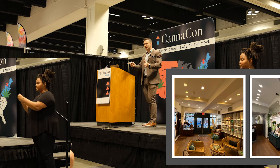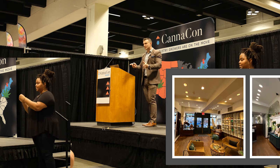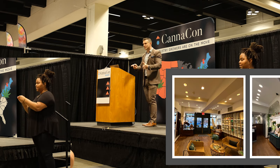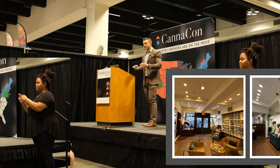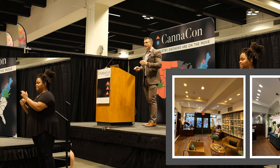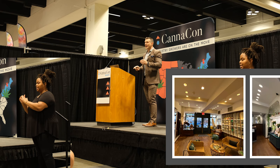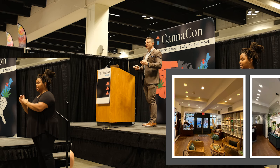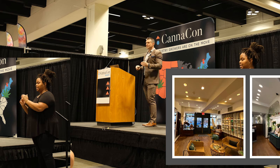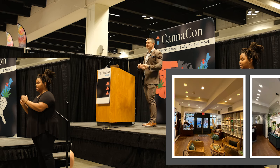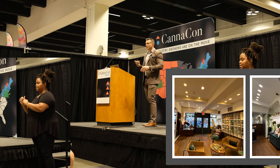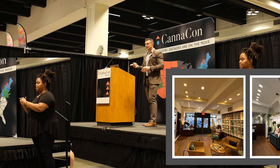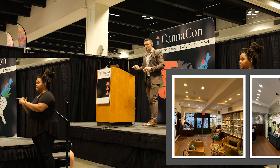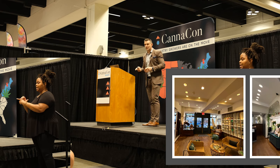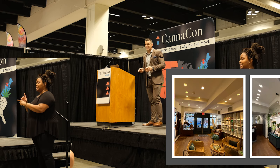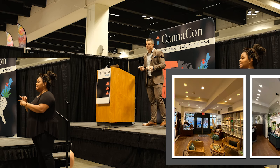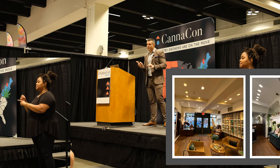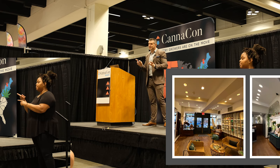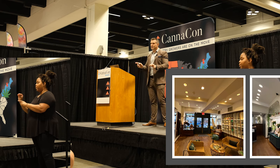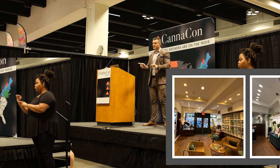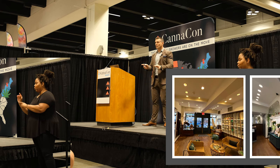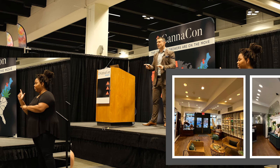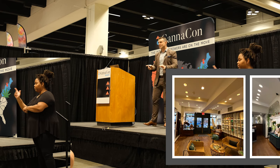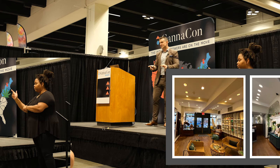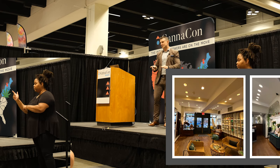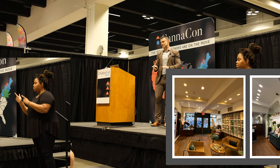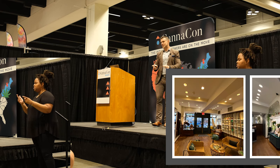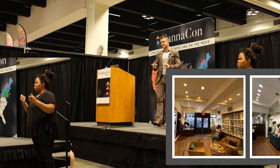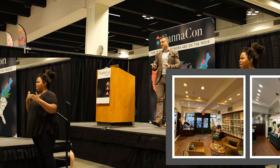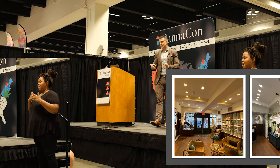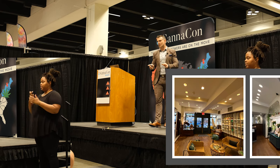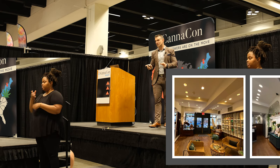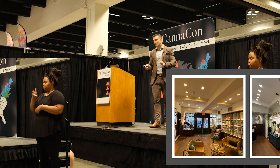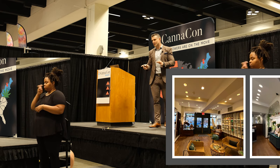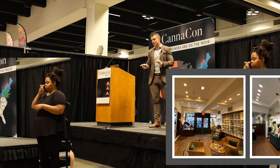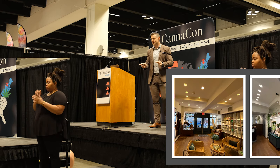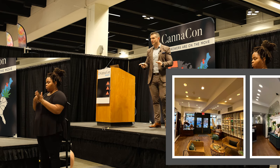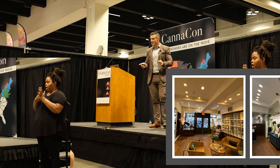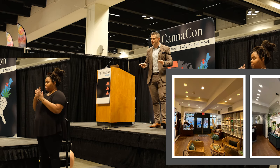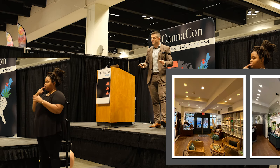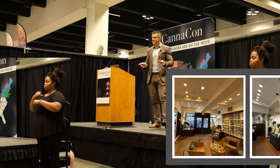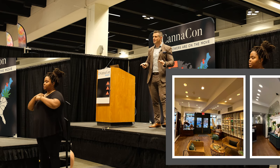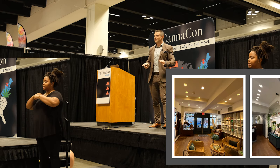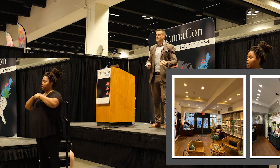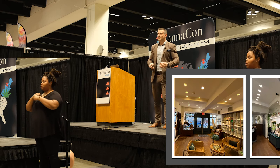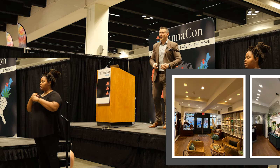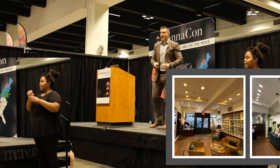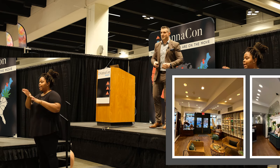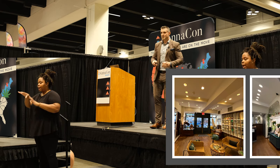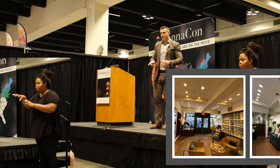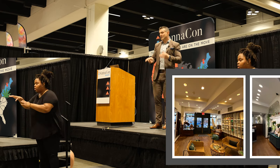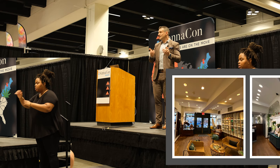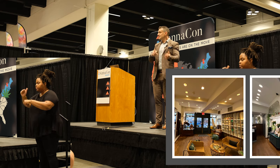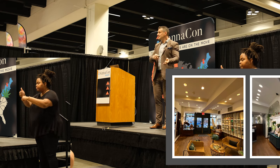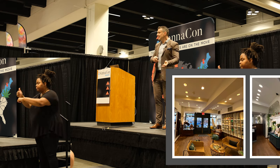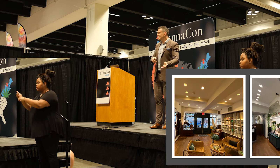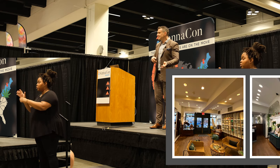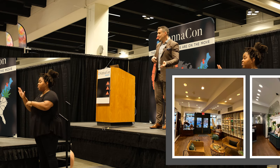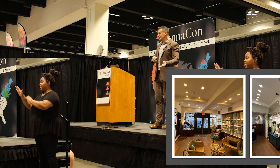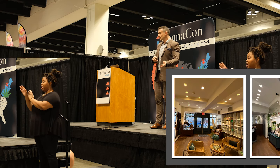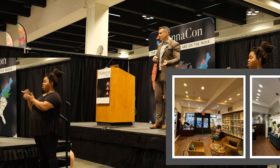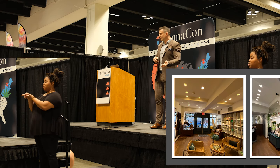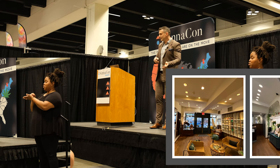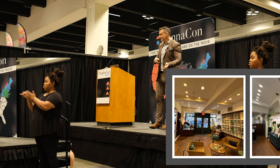security layout. And in Minnesota, again, we've got some pretty strict requirements in terms of physical security for visual surveillance. So the regulations